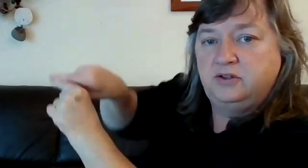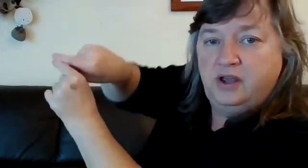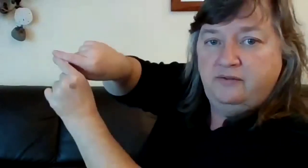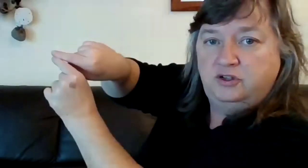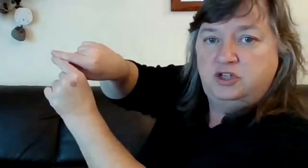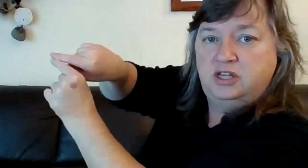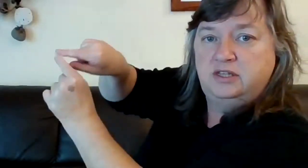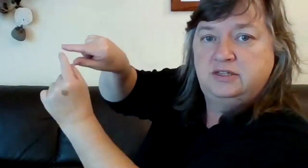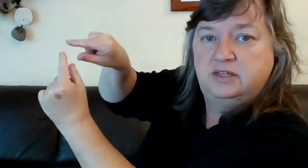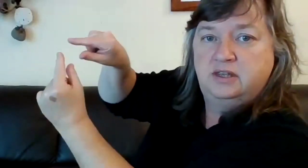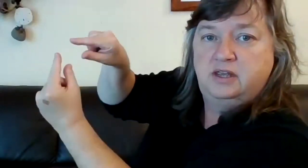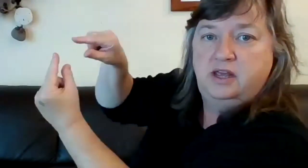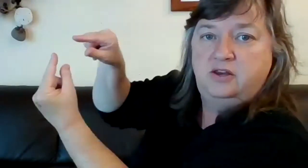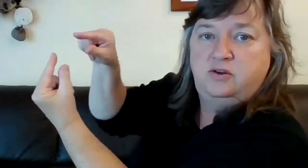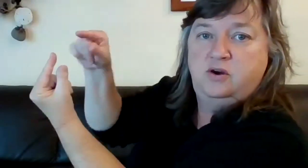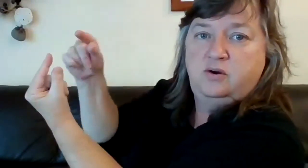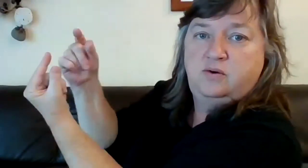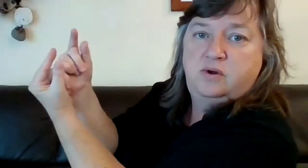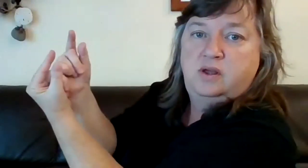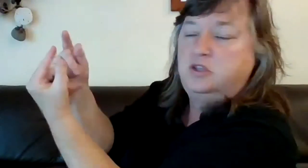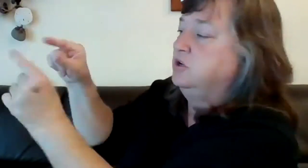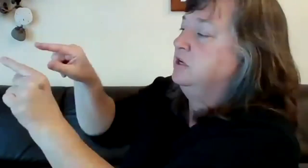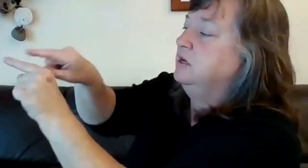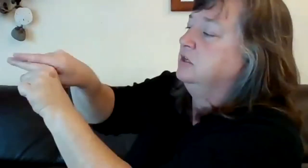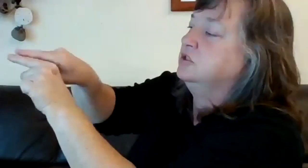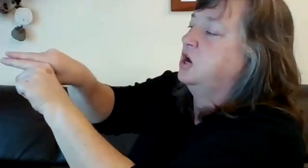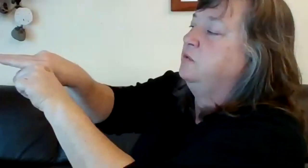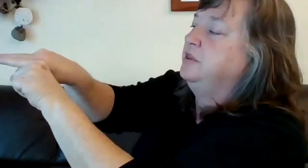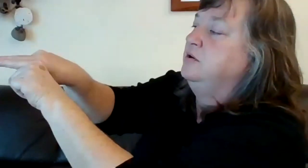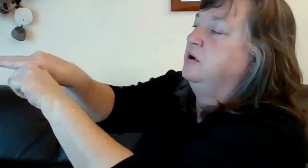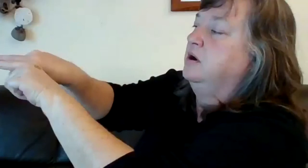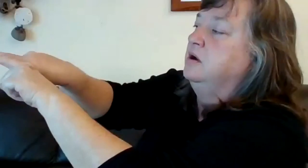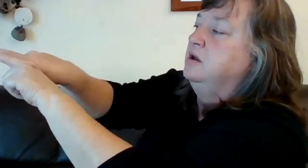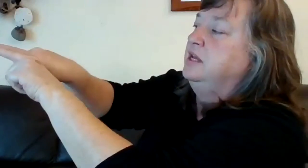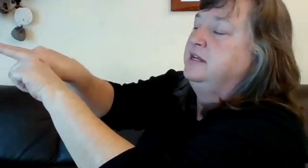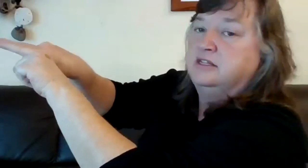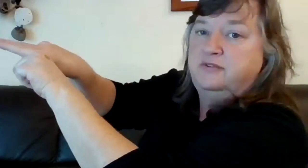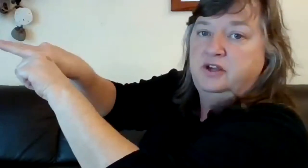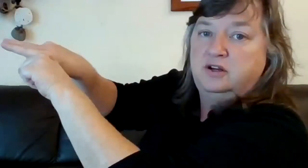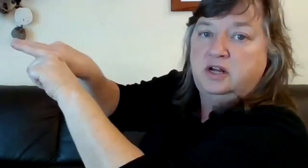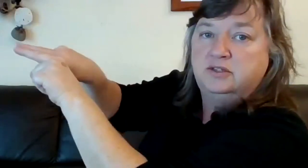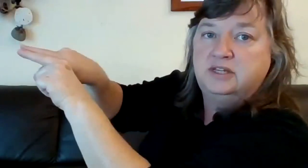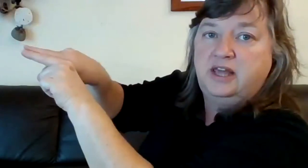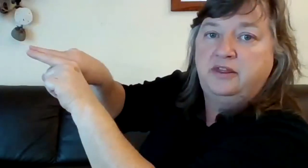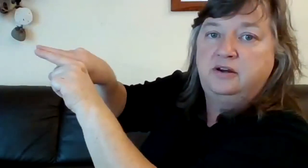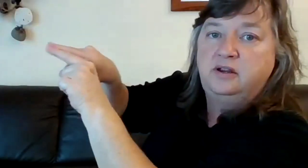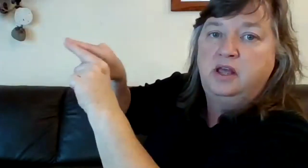you have your G's and you go, you're gonna start with your index finger knuckles together